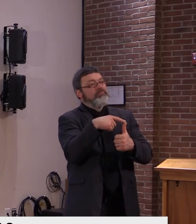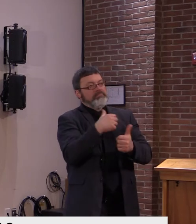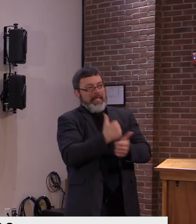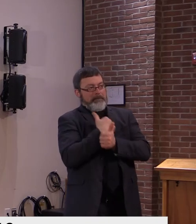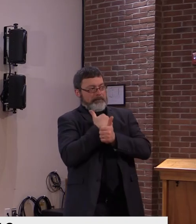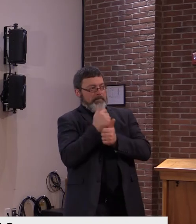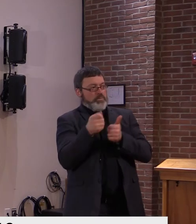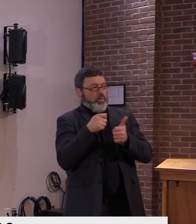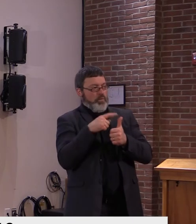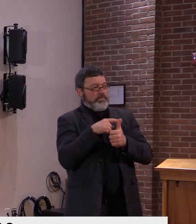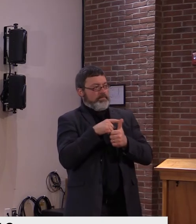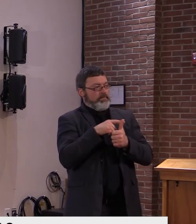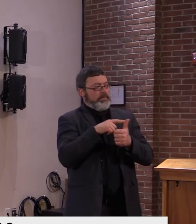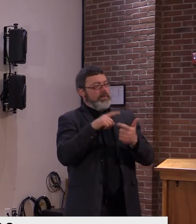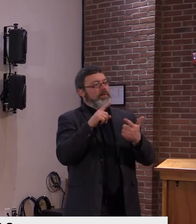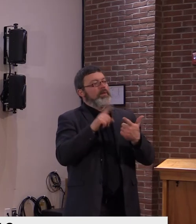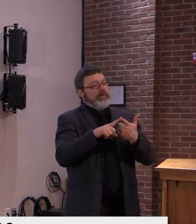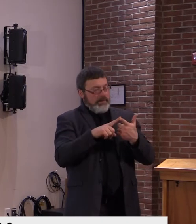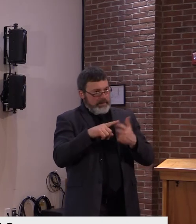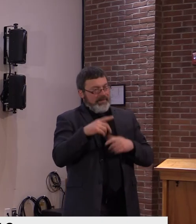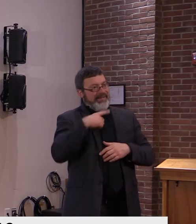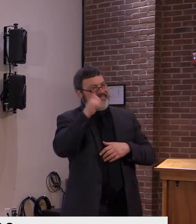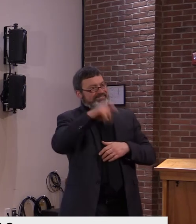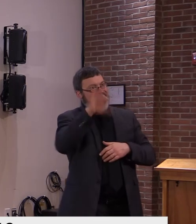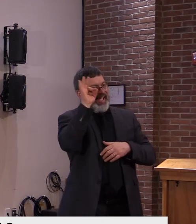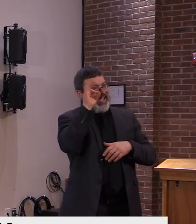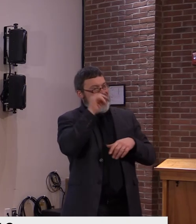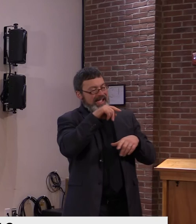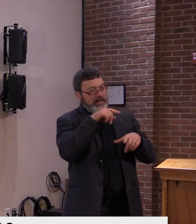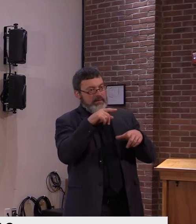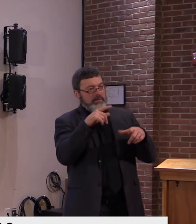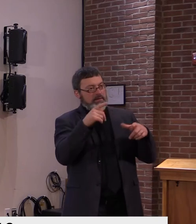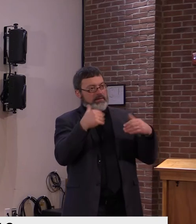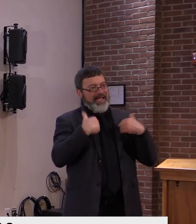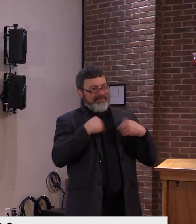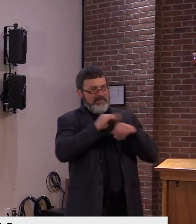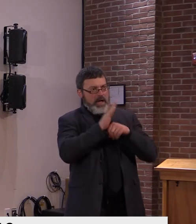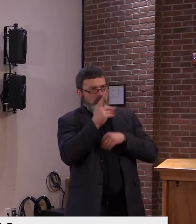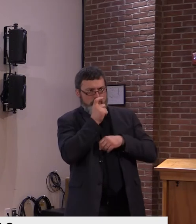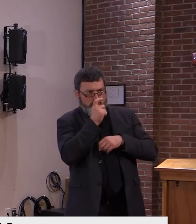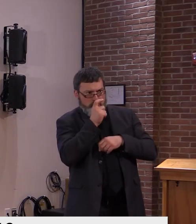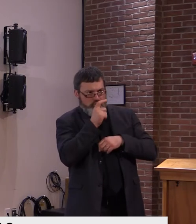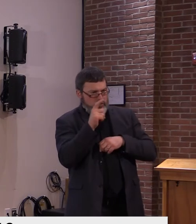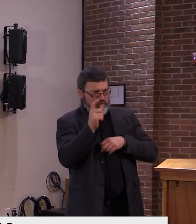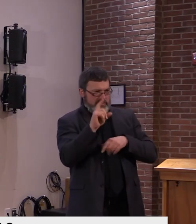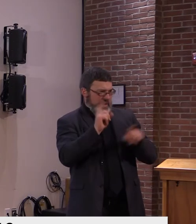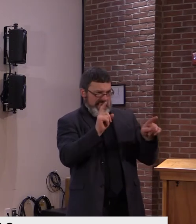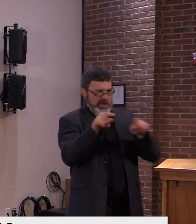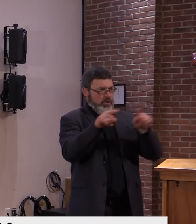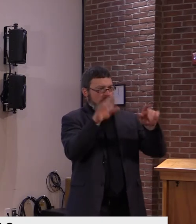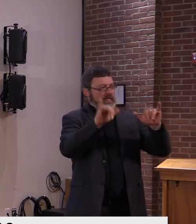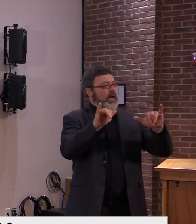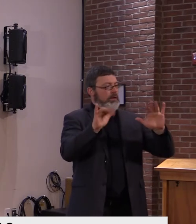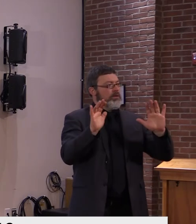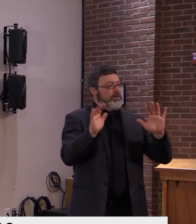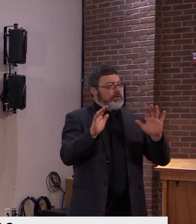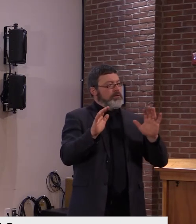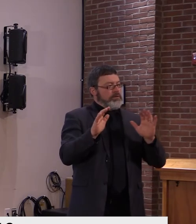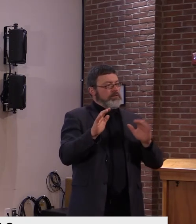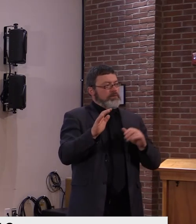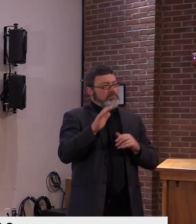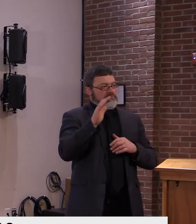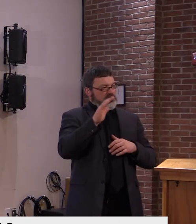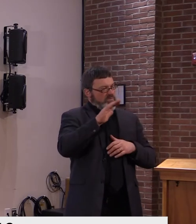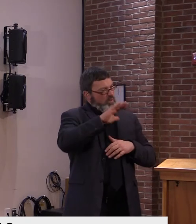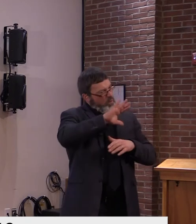who's got what, but it enables us to do the appropriate infection control throughout the facility, making sure